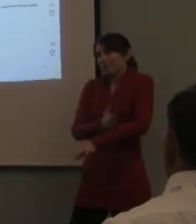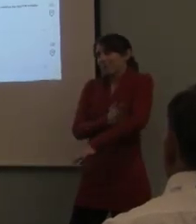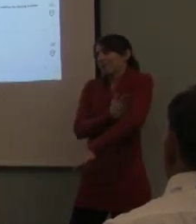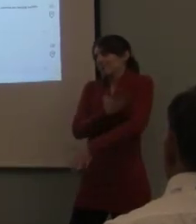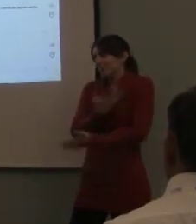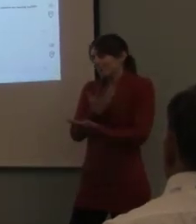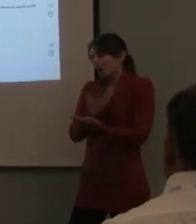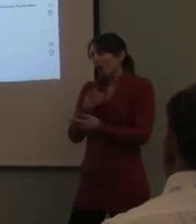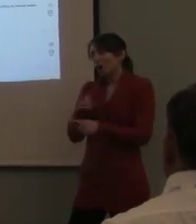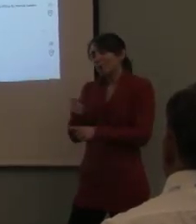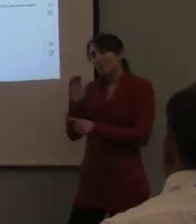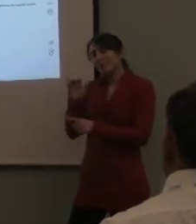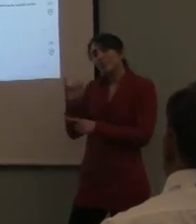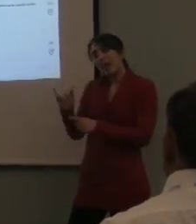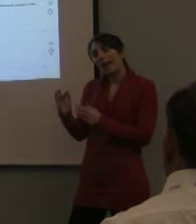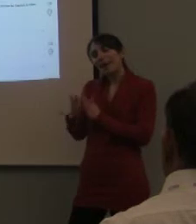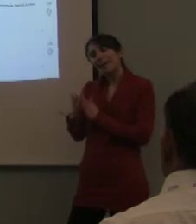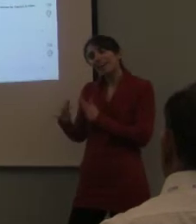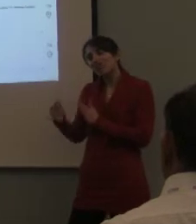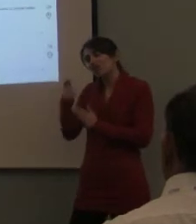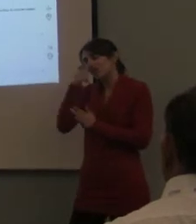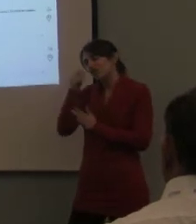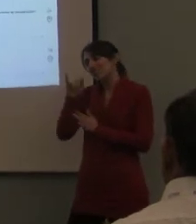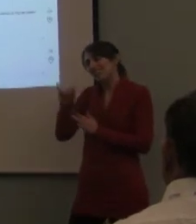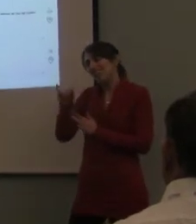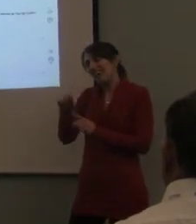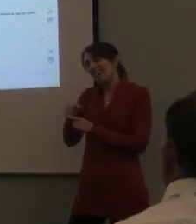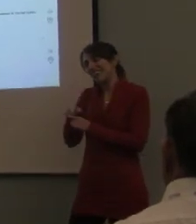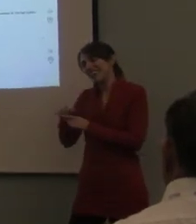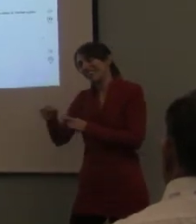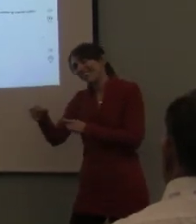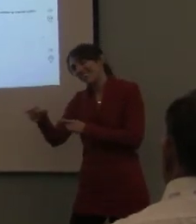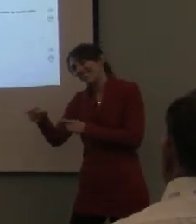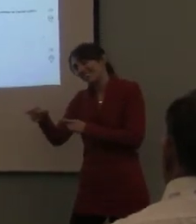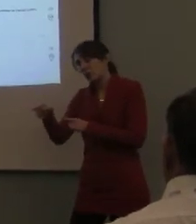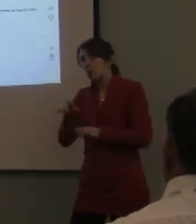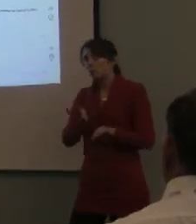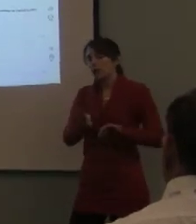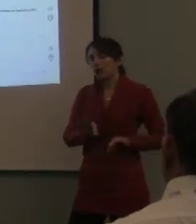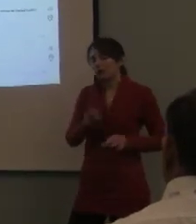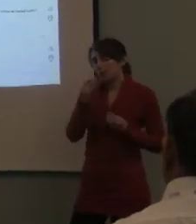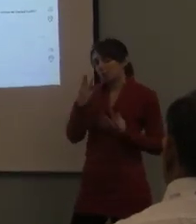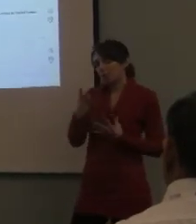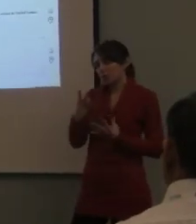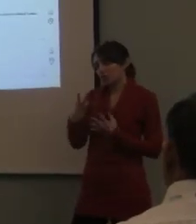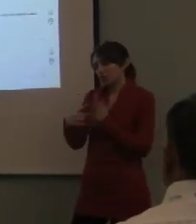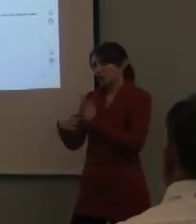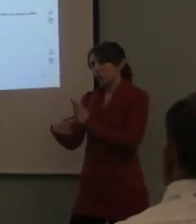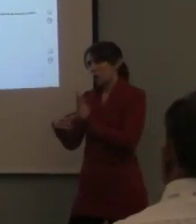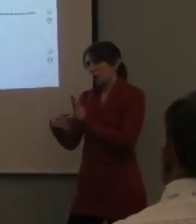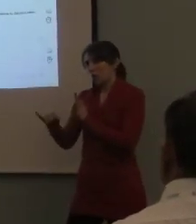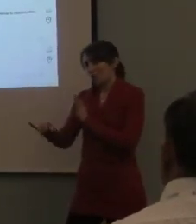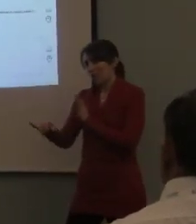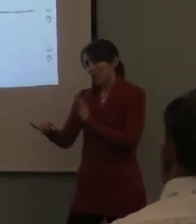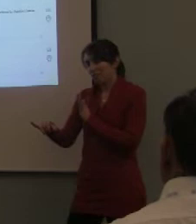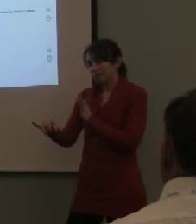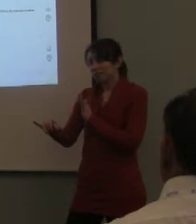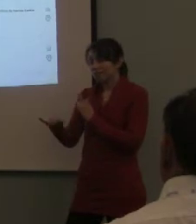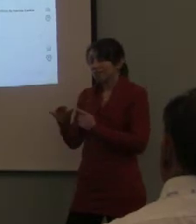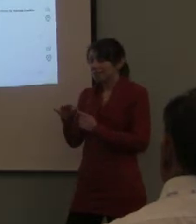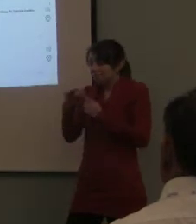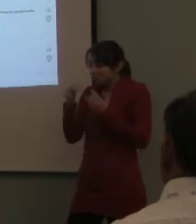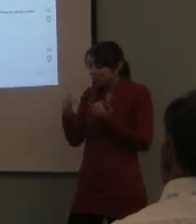what this collector is interested in, so this is the information I'll choose. But especially when we're starting where we are right now with